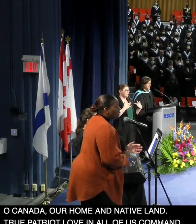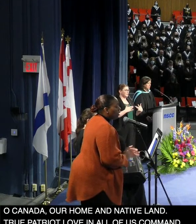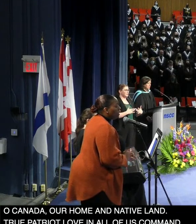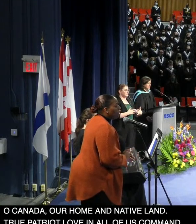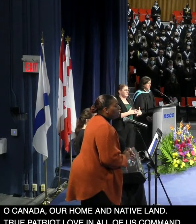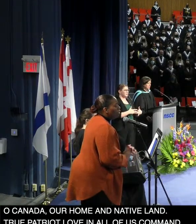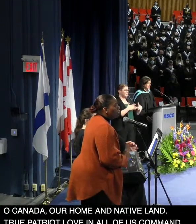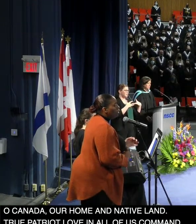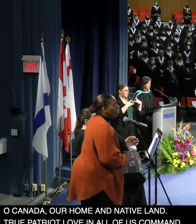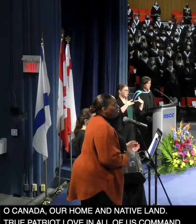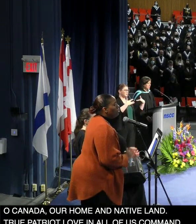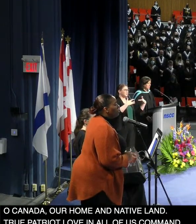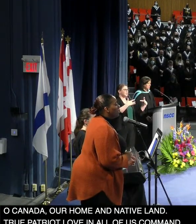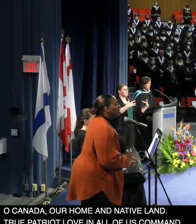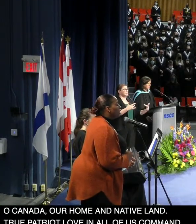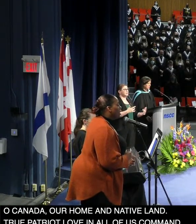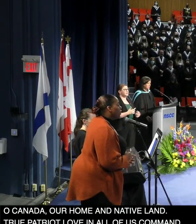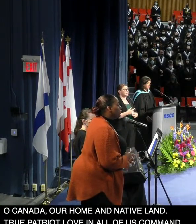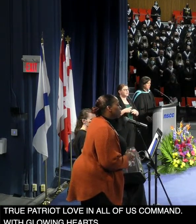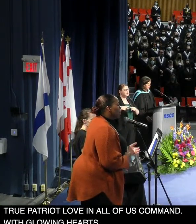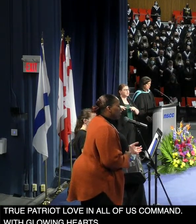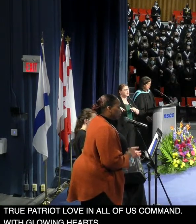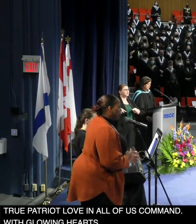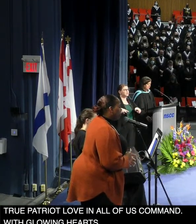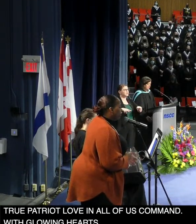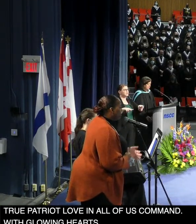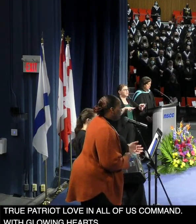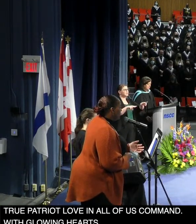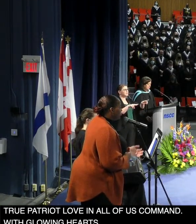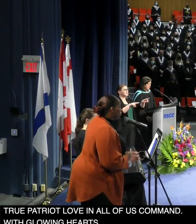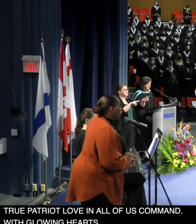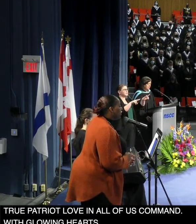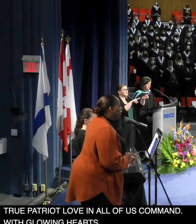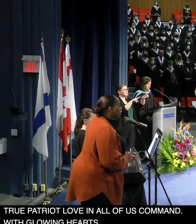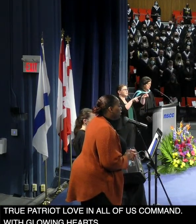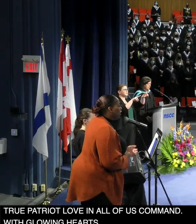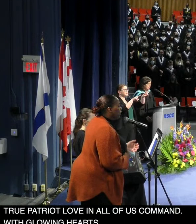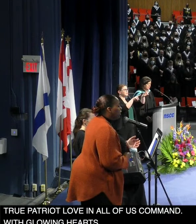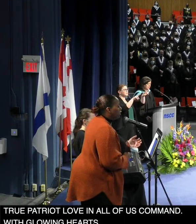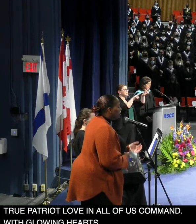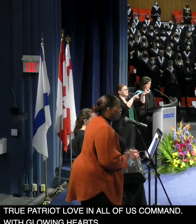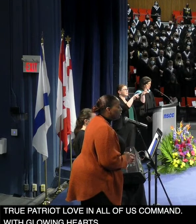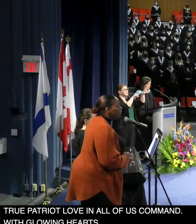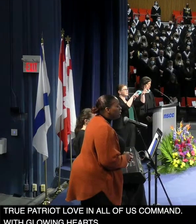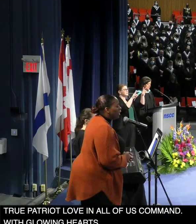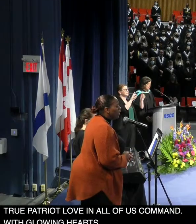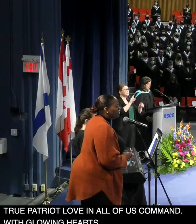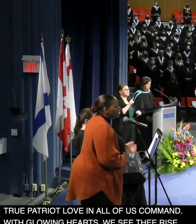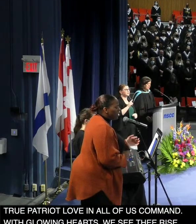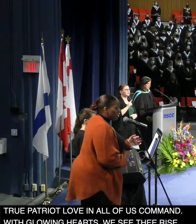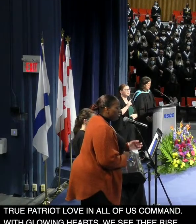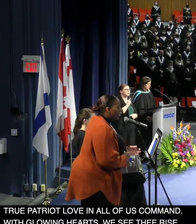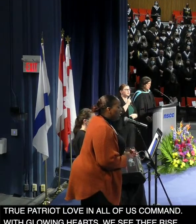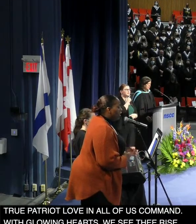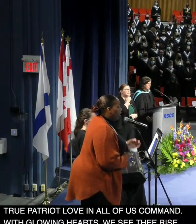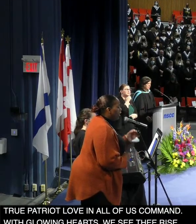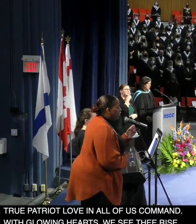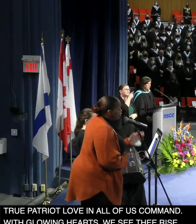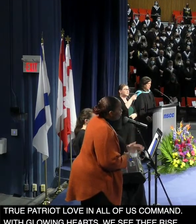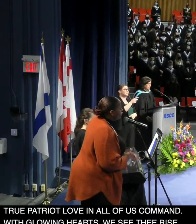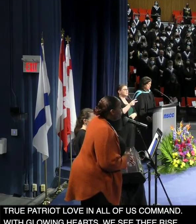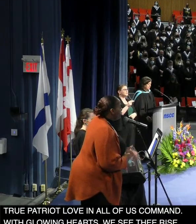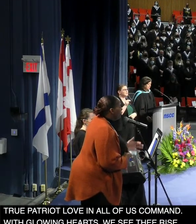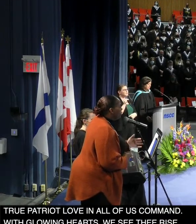with glowing hearts we see thee rise,